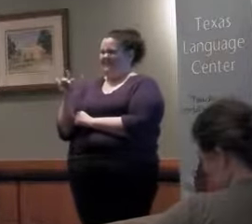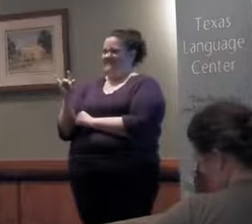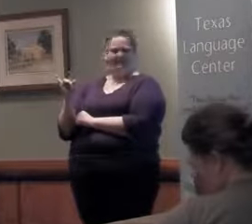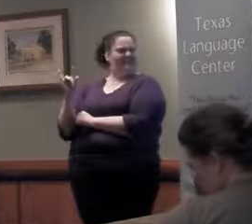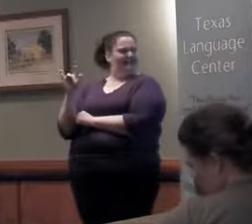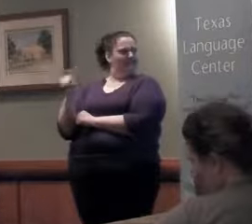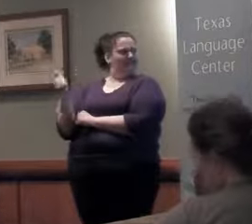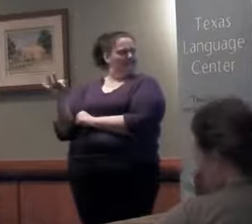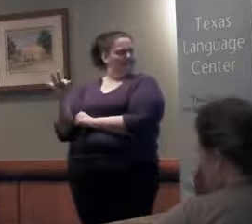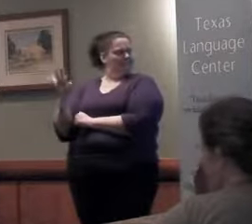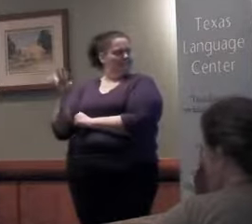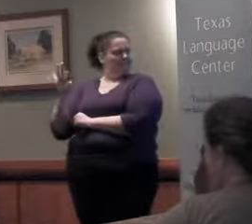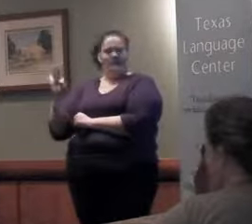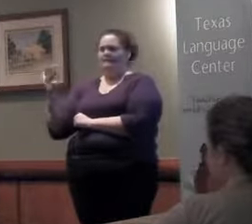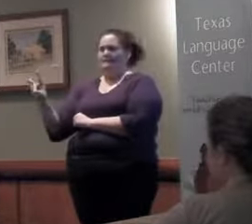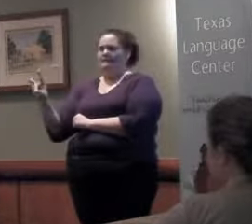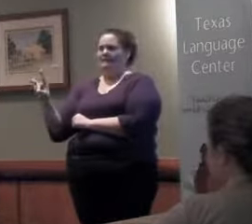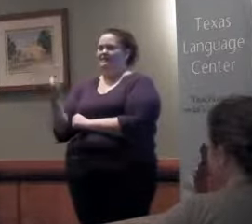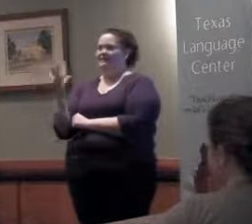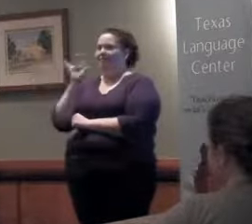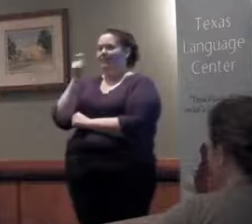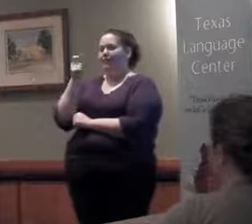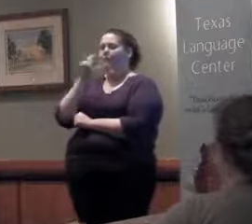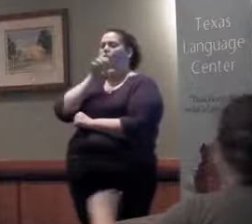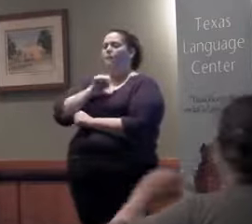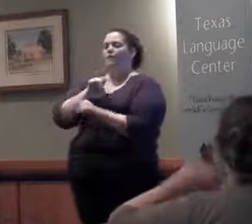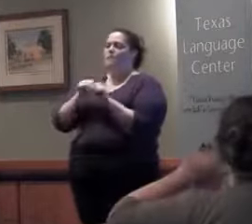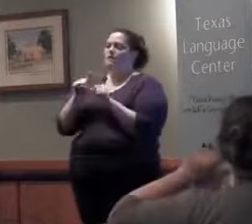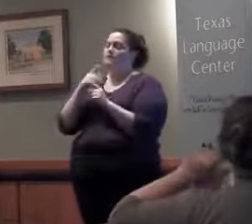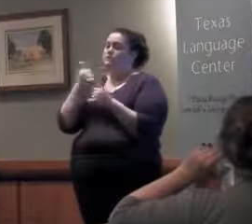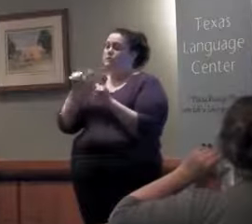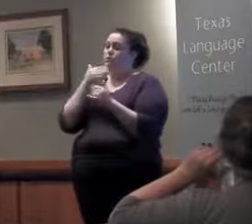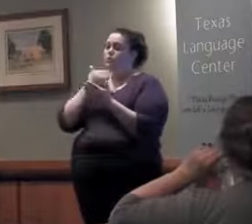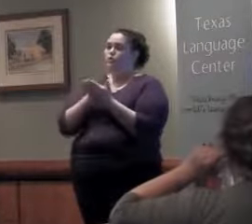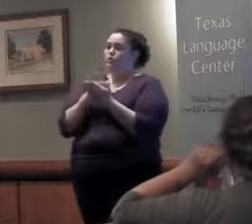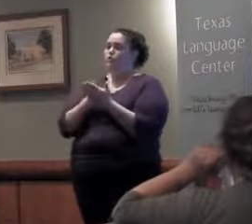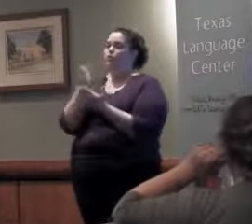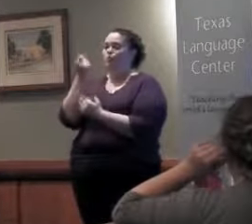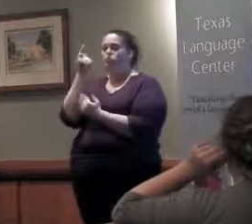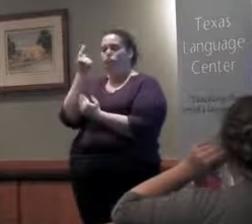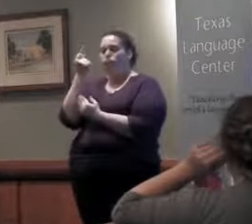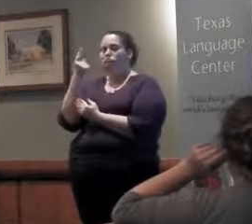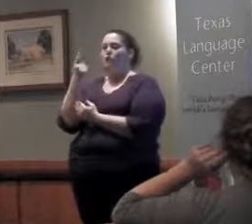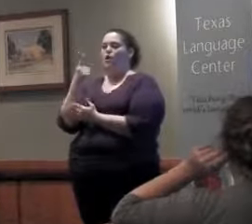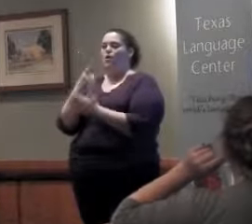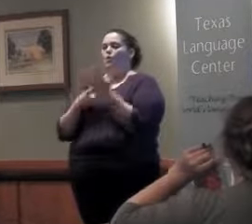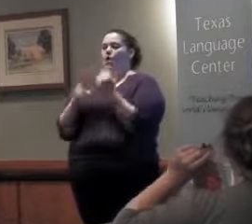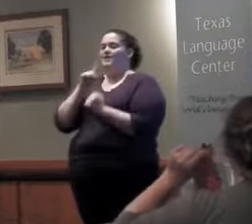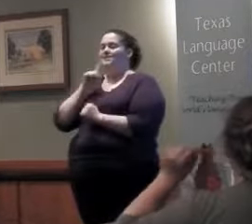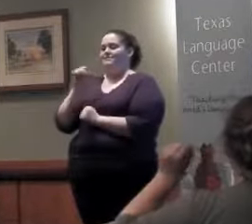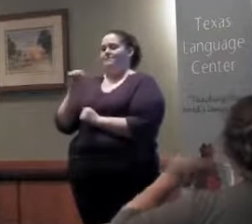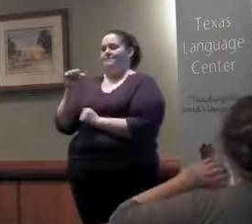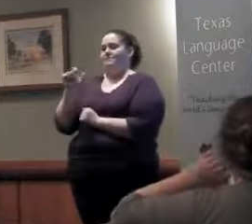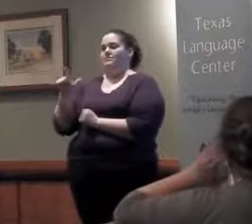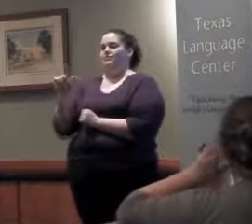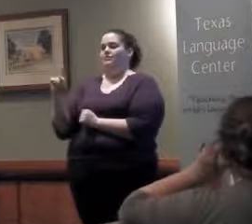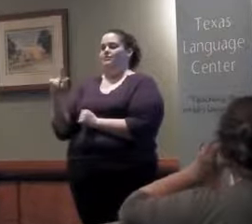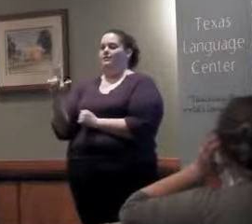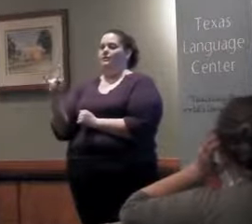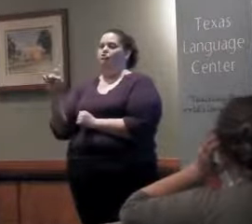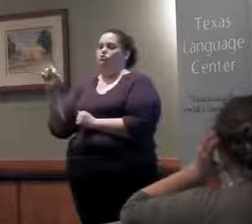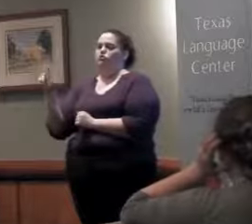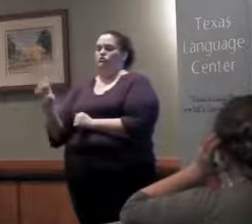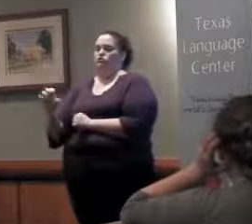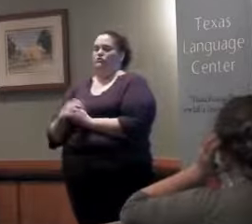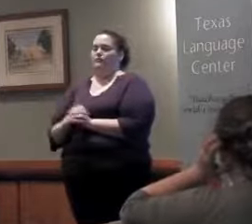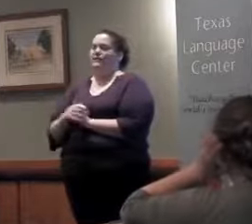valid because it helps us to understand what at least has been conceptualized as ASL literature. It's an old article, but I